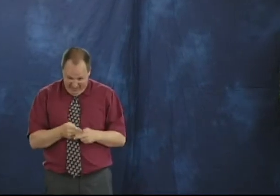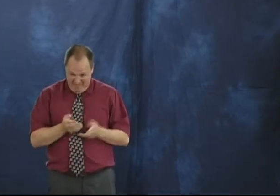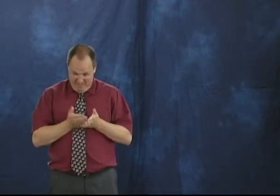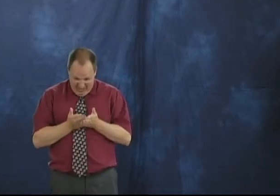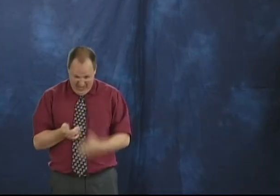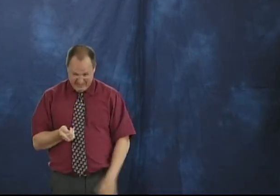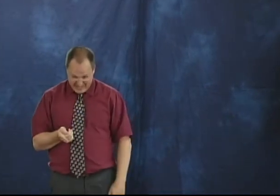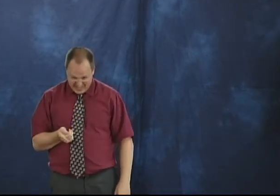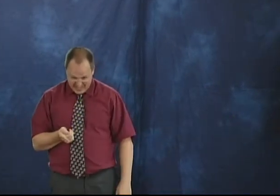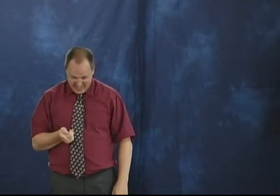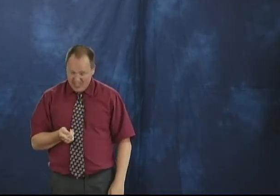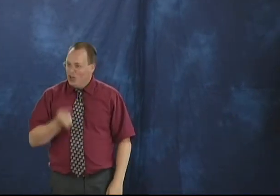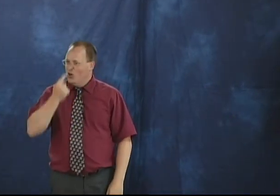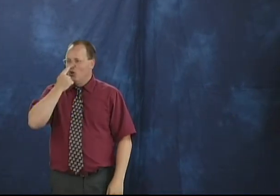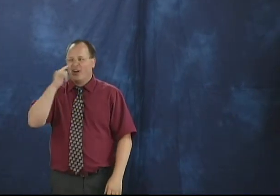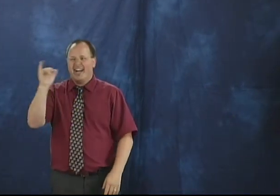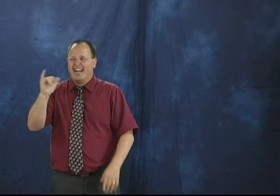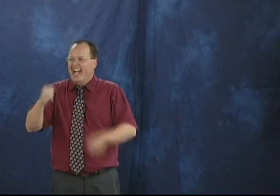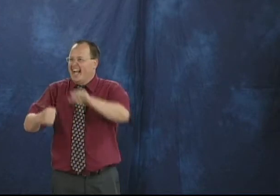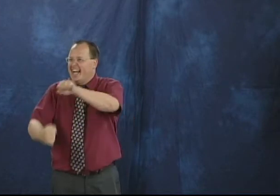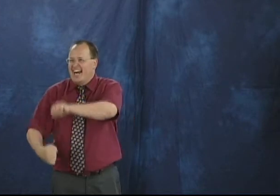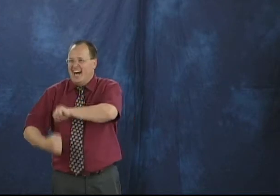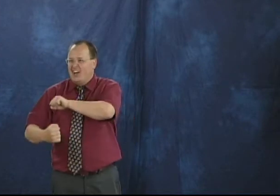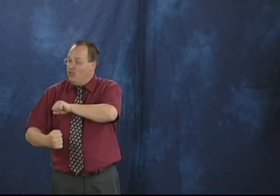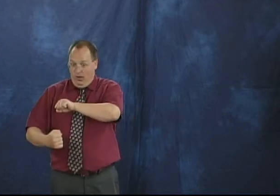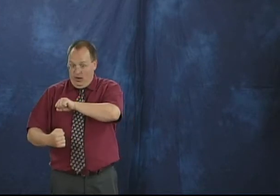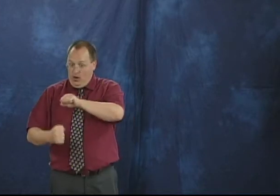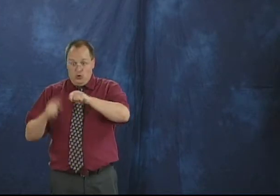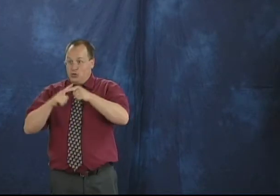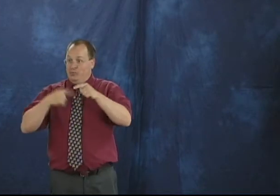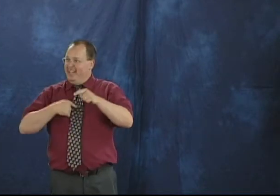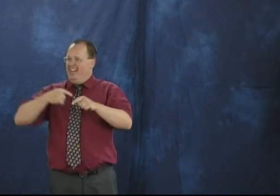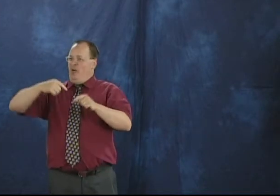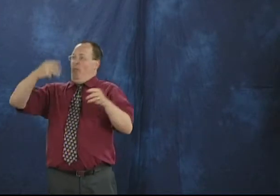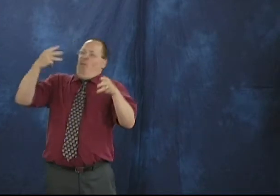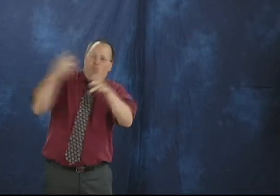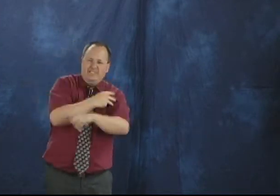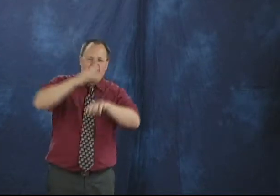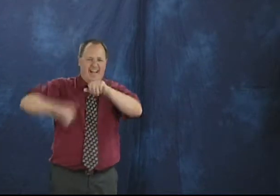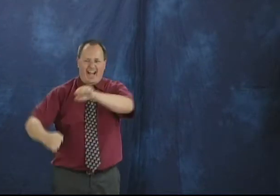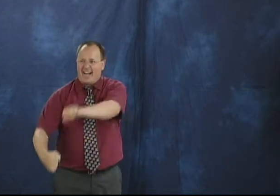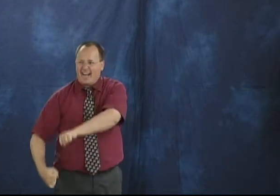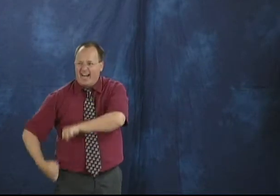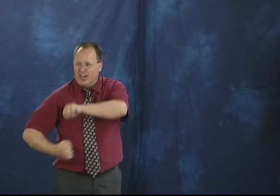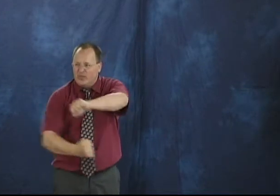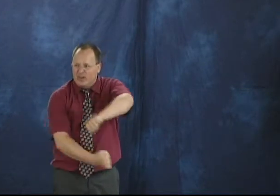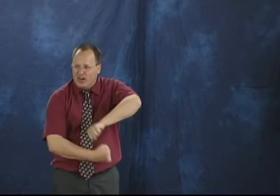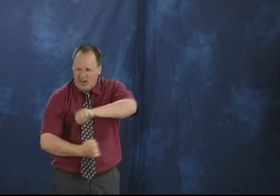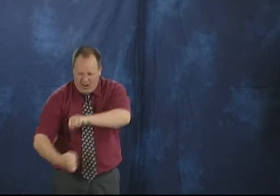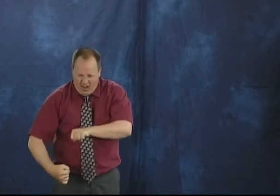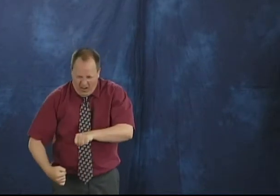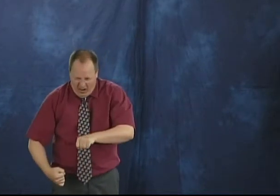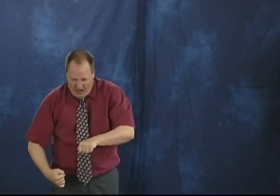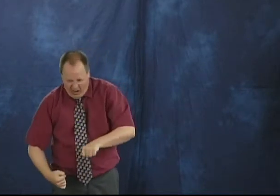And as seeing their boats, they don't look like anything. And